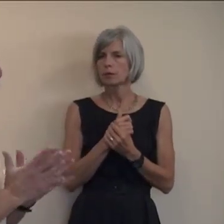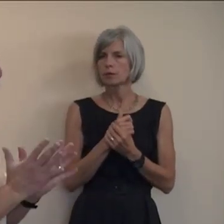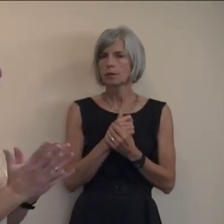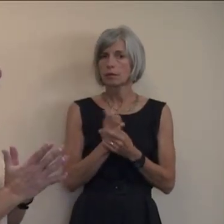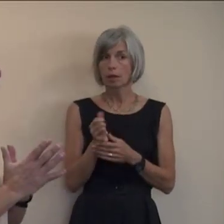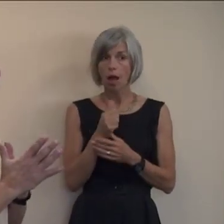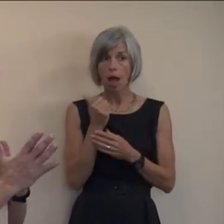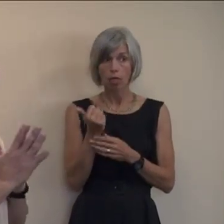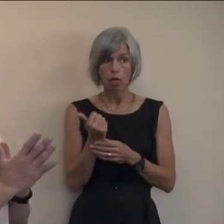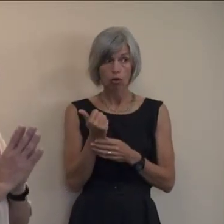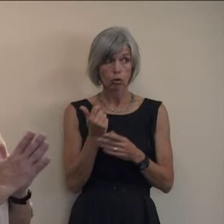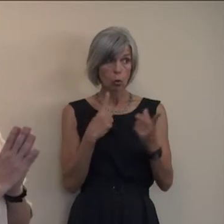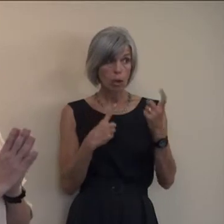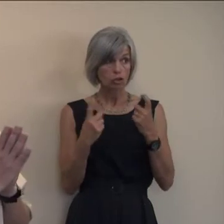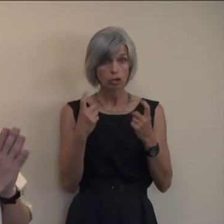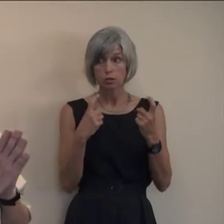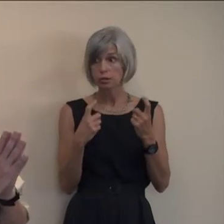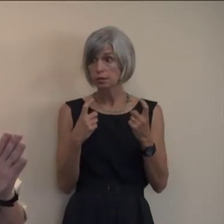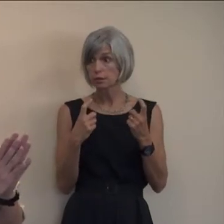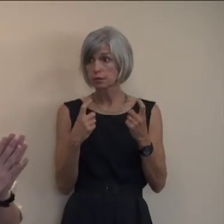Other questions?